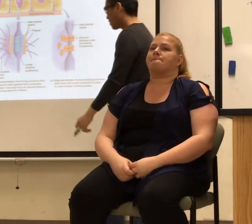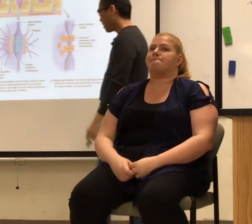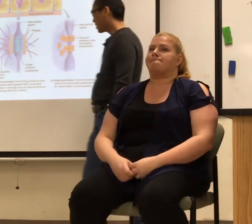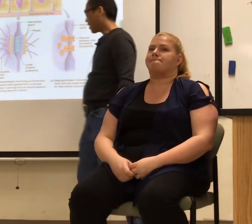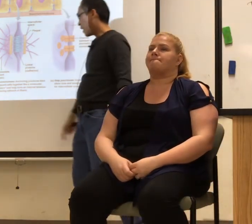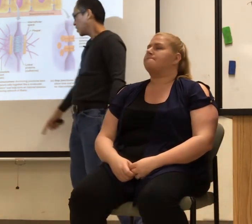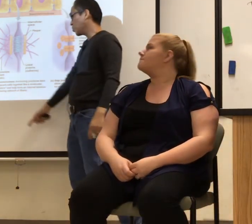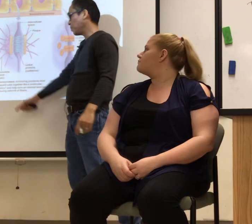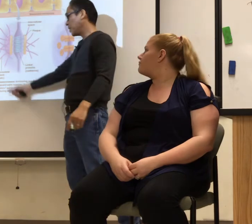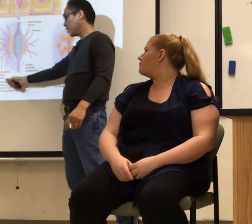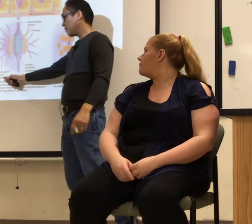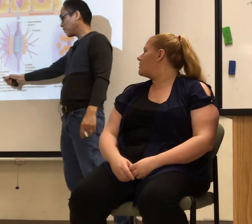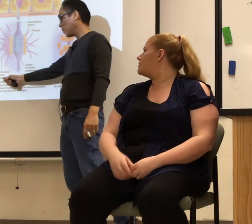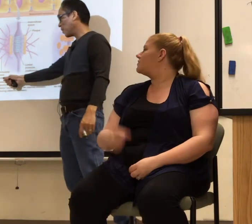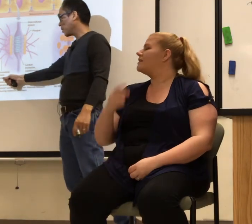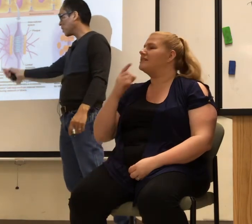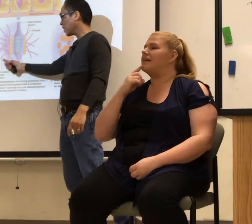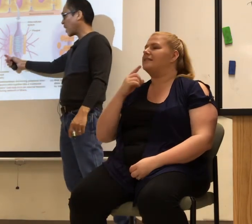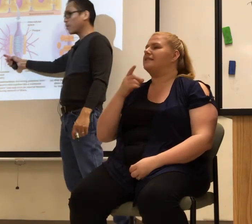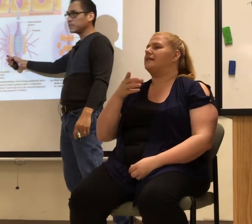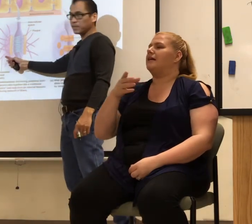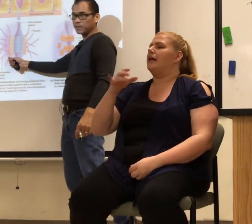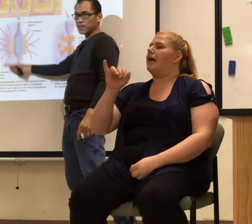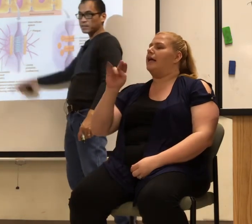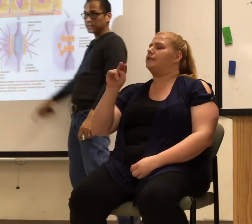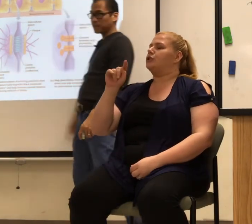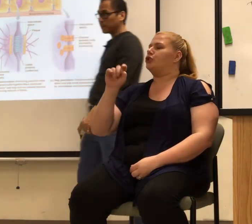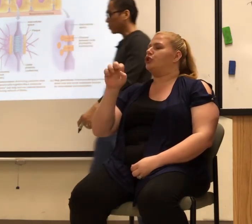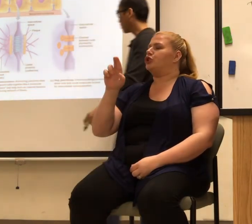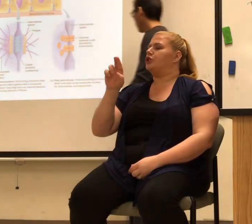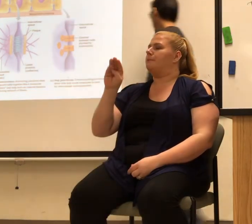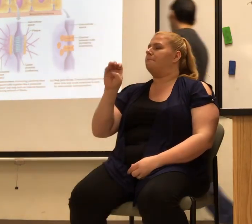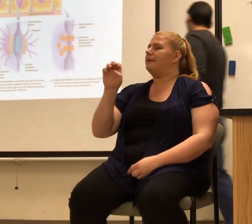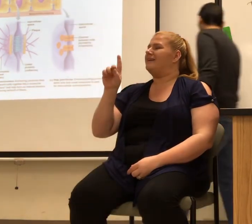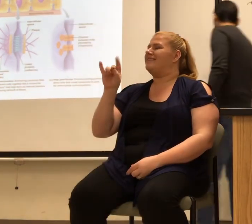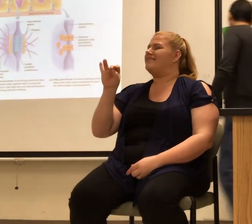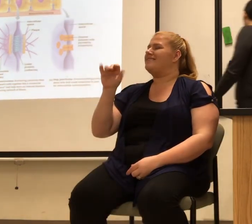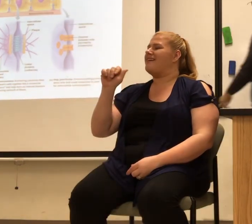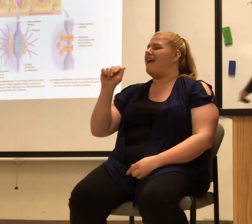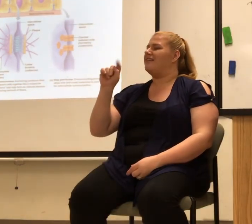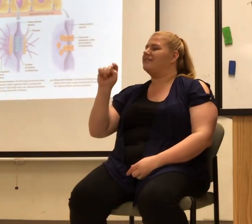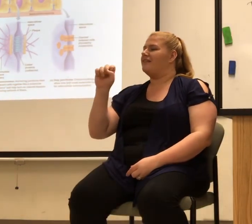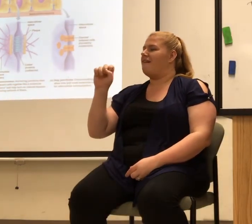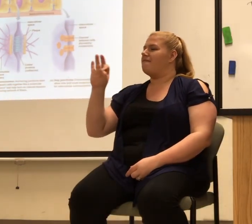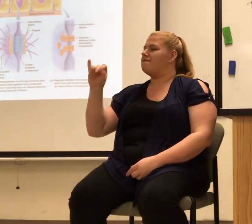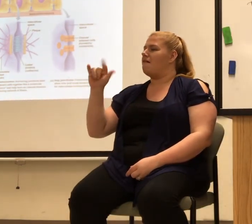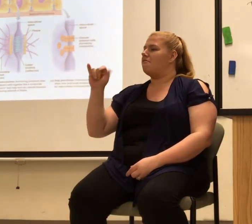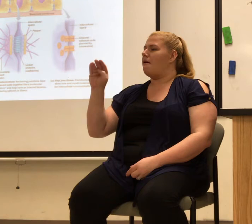Yeah, they say intermediate filament, keratin as an example.